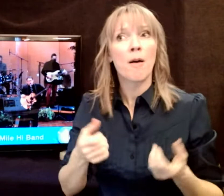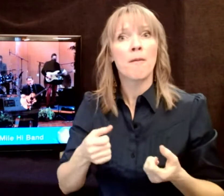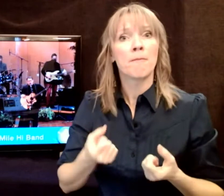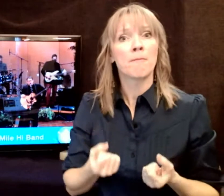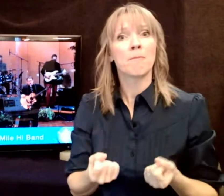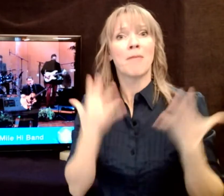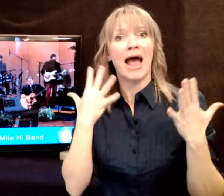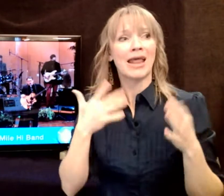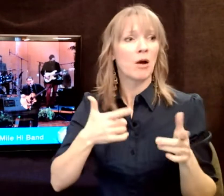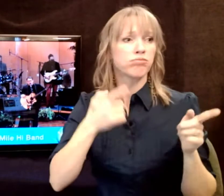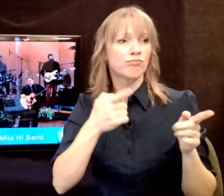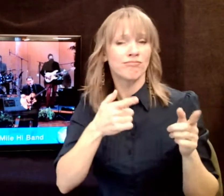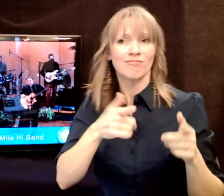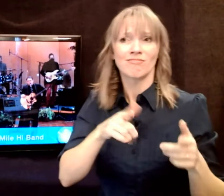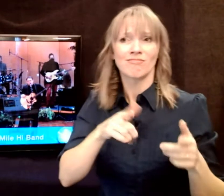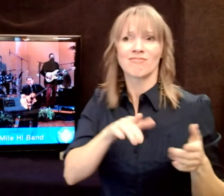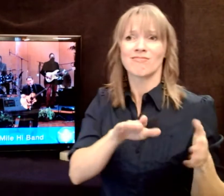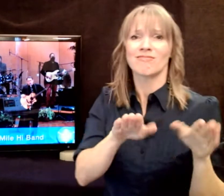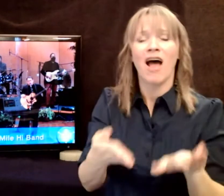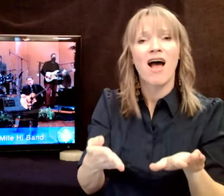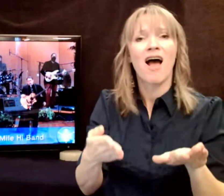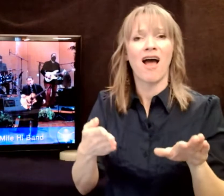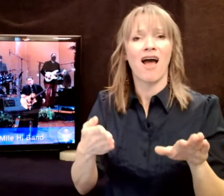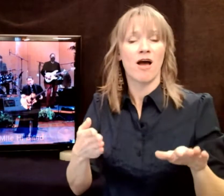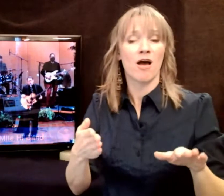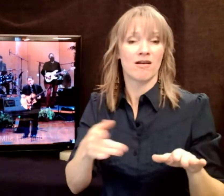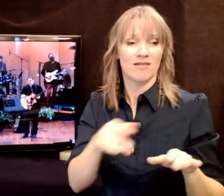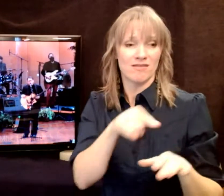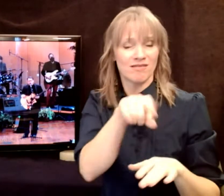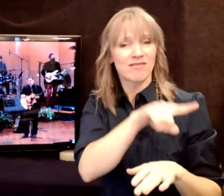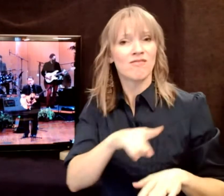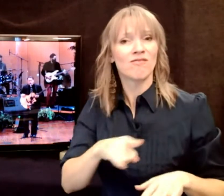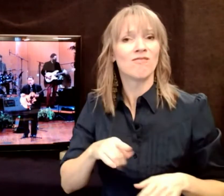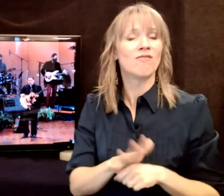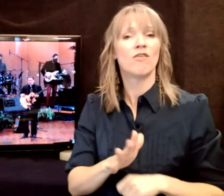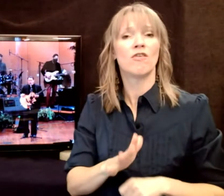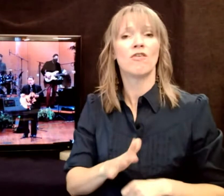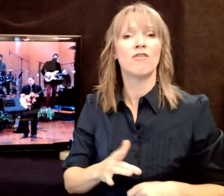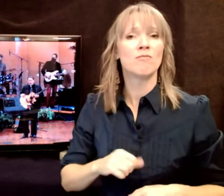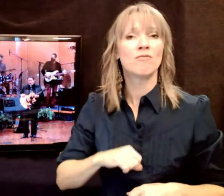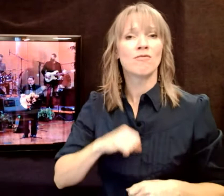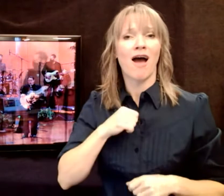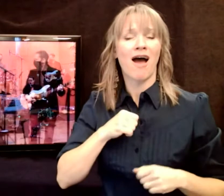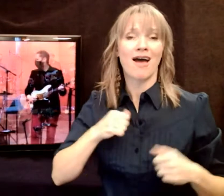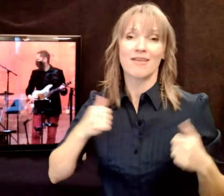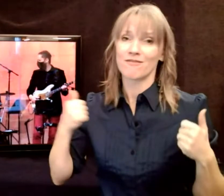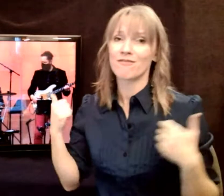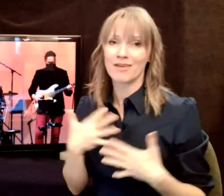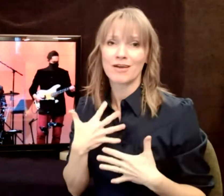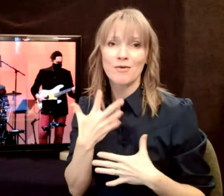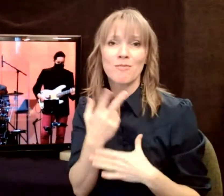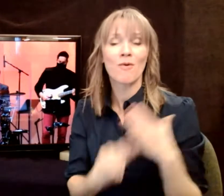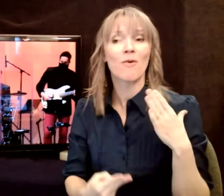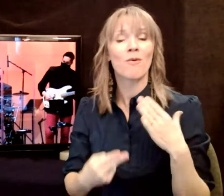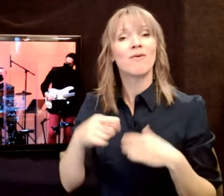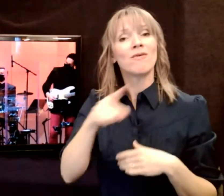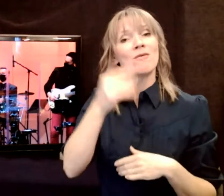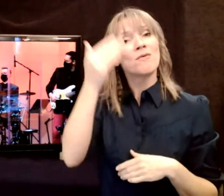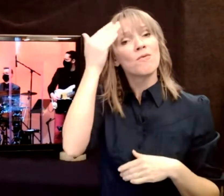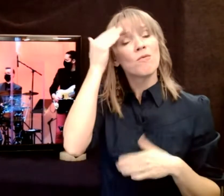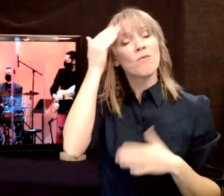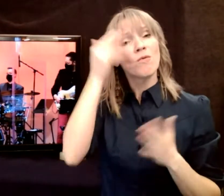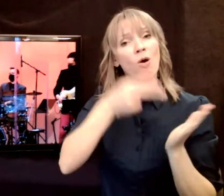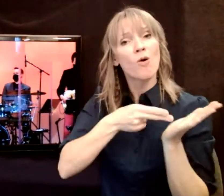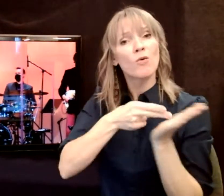sights, filled with pride and fear. The guilty is true, when everything else was